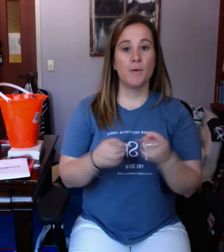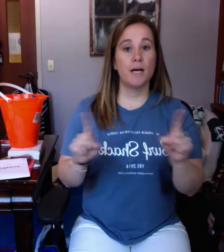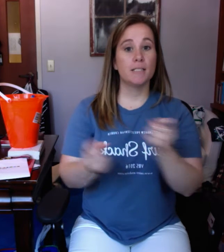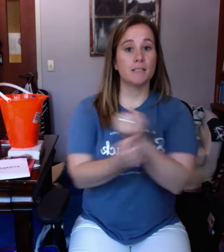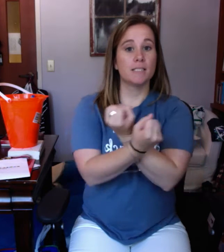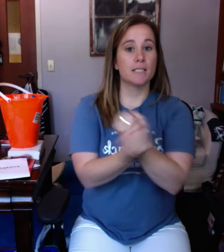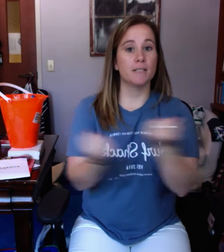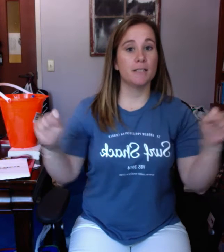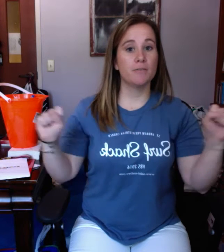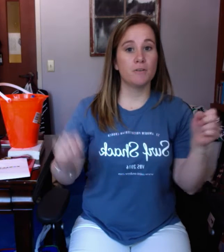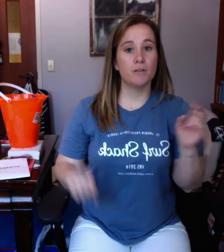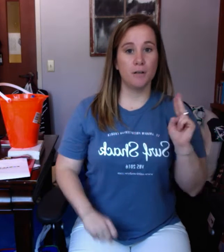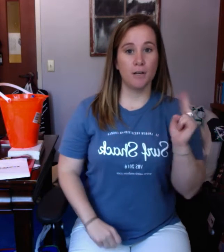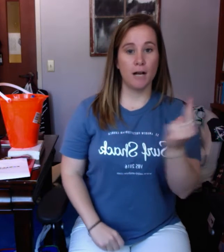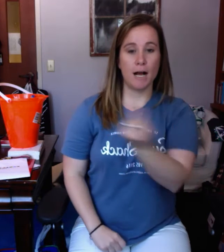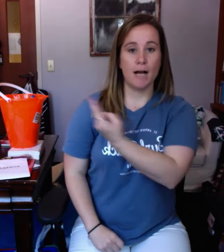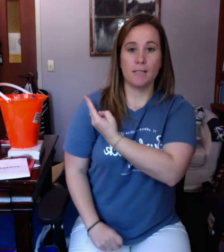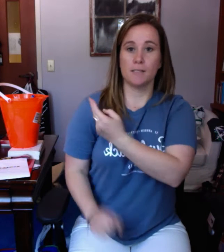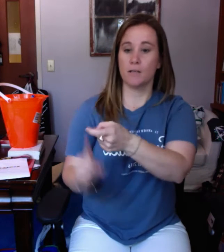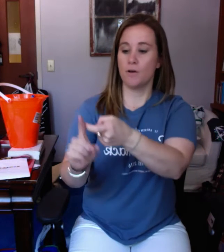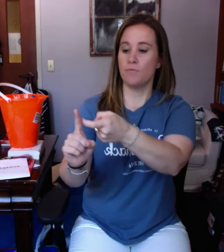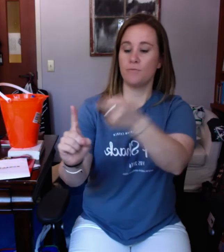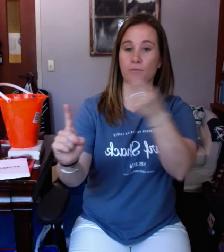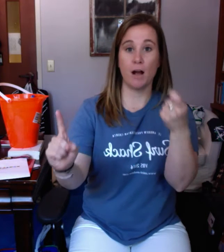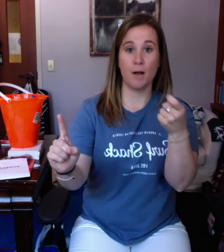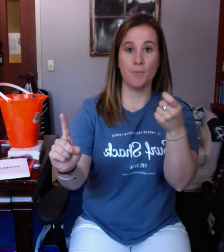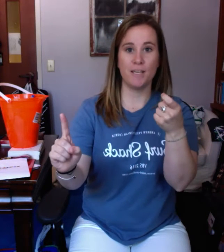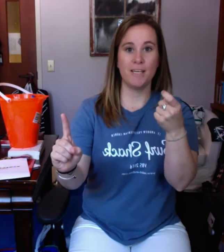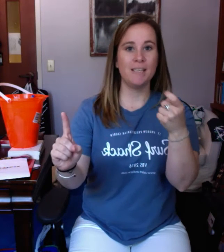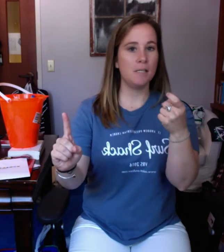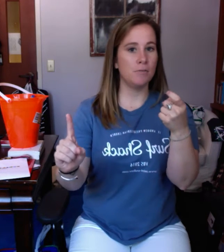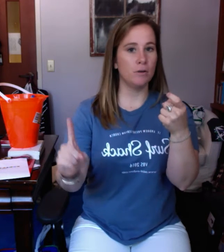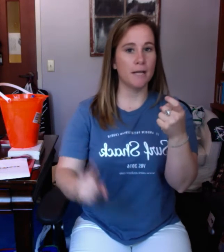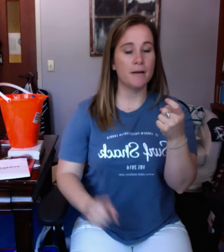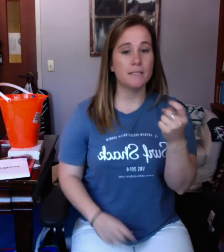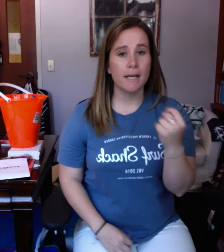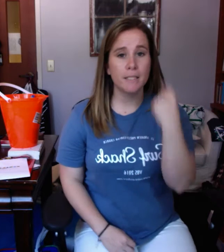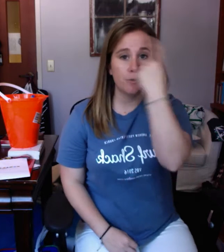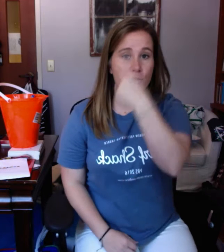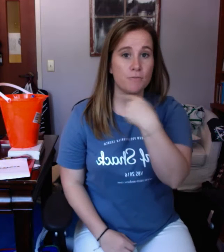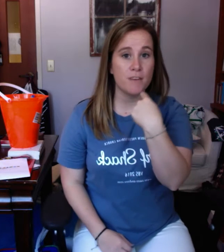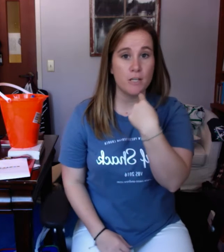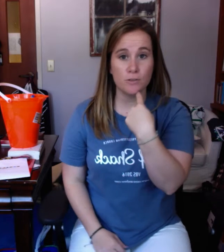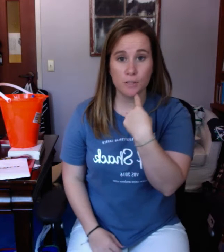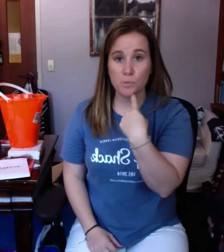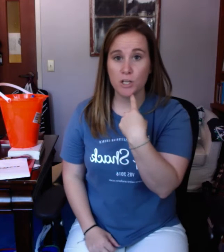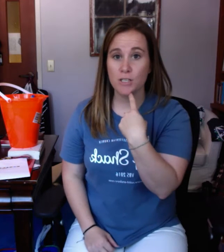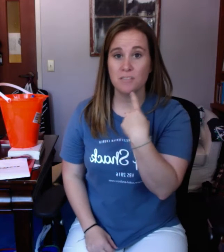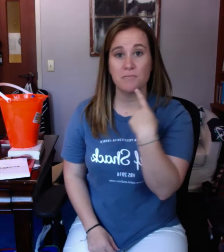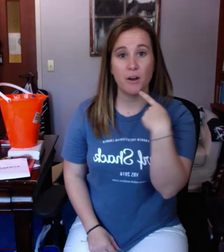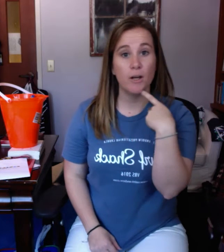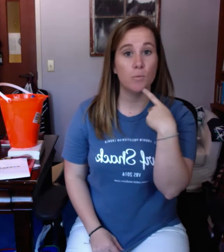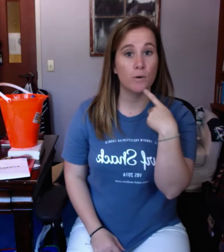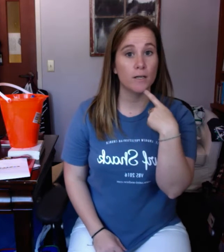but deliver us from evil. Now in sign language, your facial expression is very important.